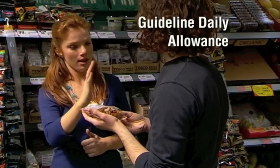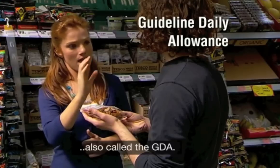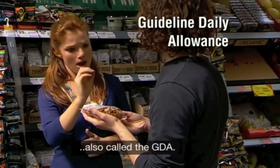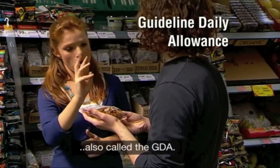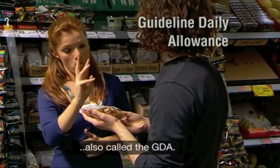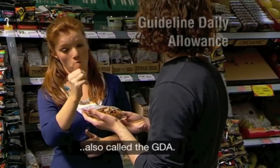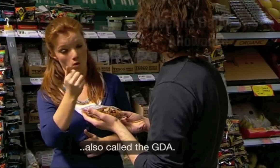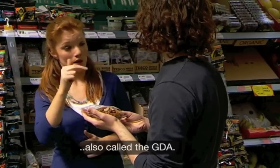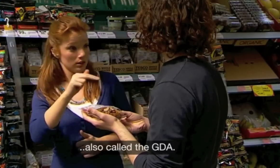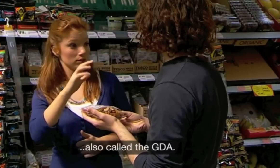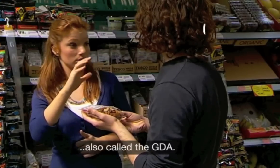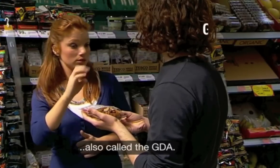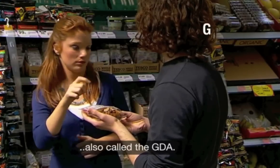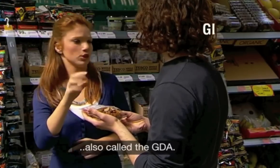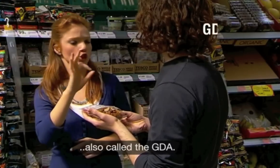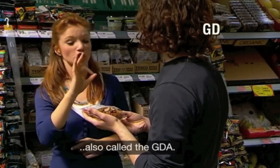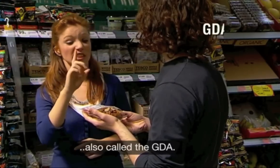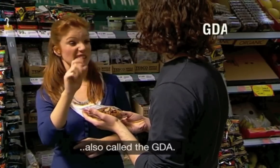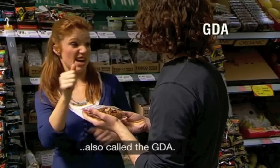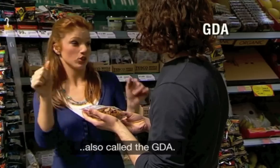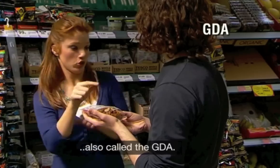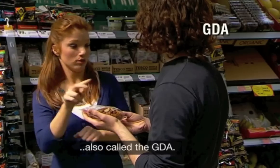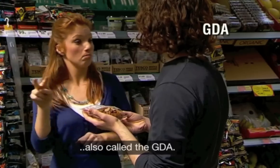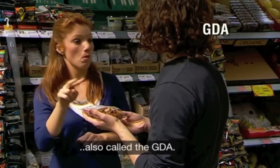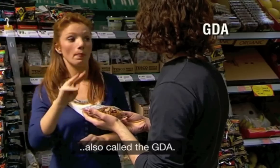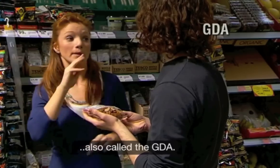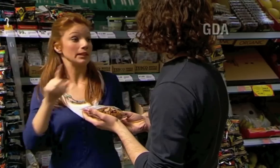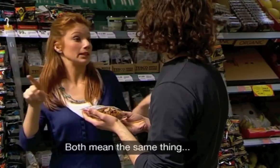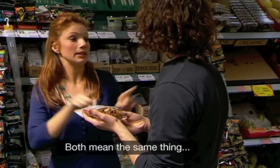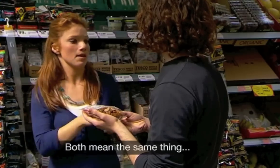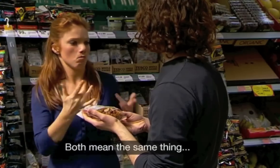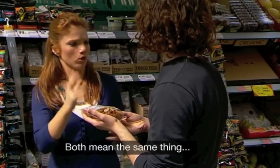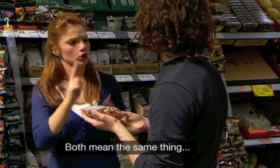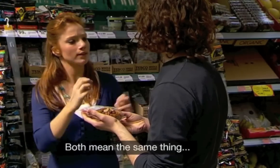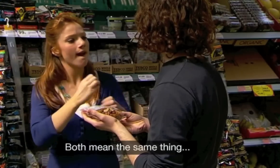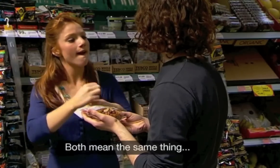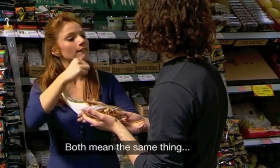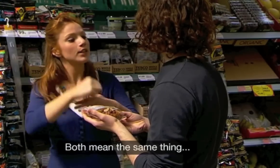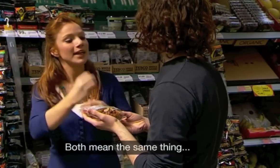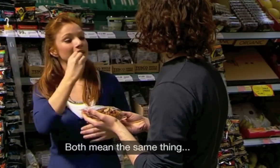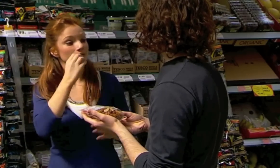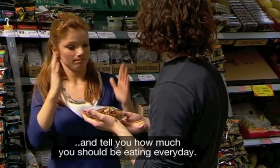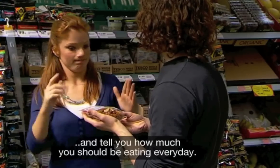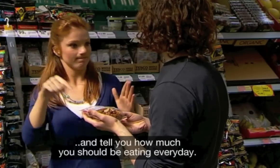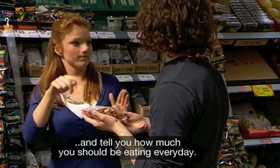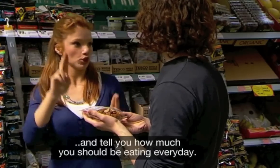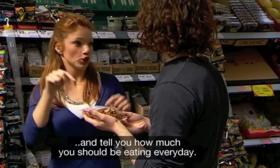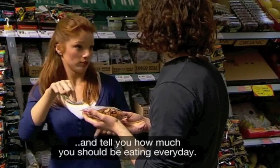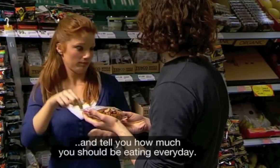also called the GDA. Both mean the same thing and tell you how much you should be eating every